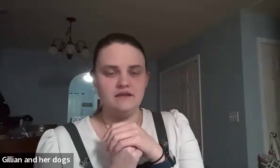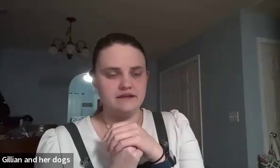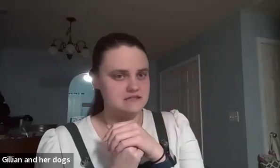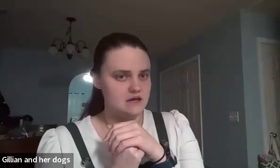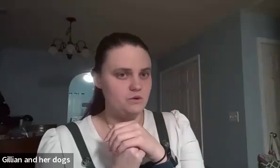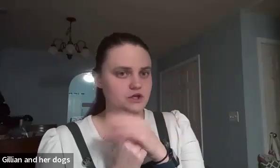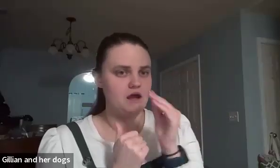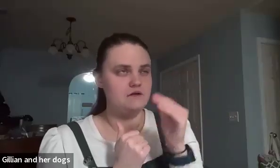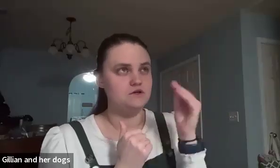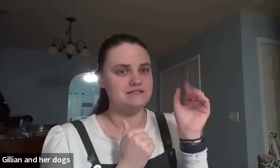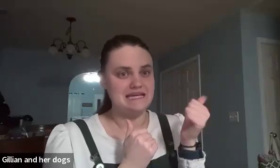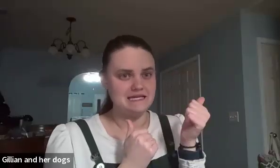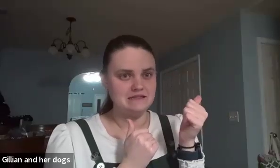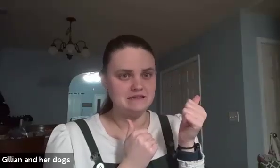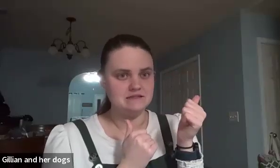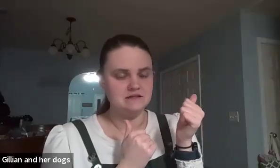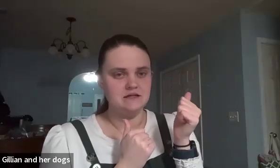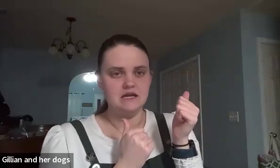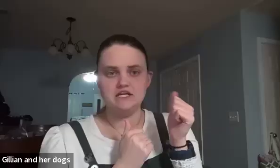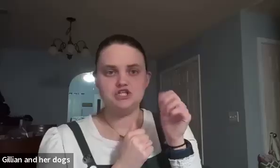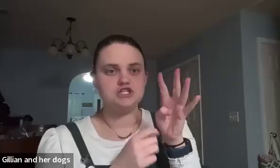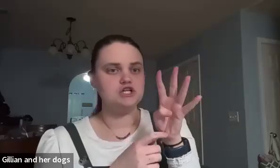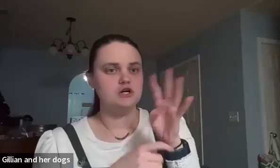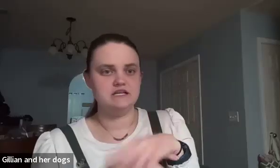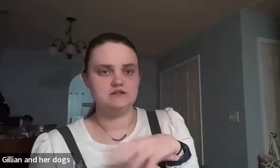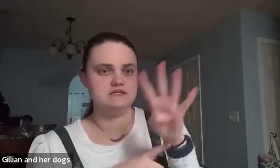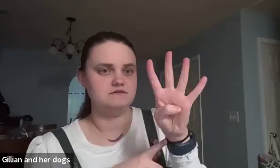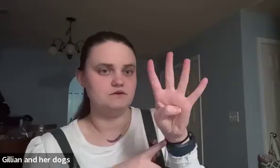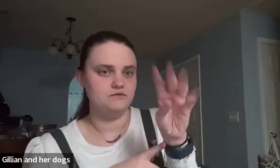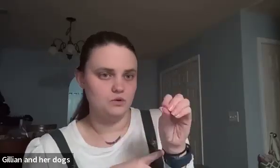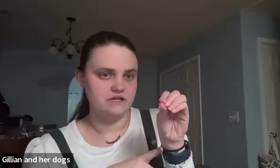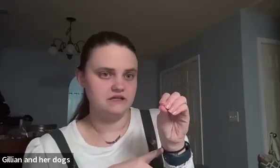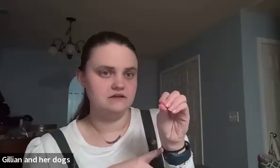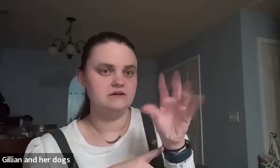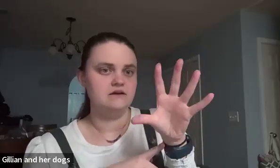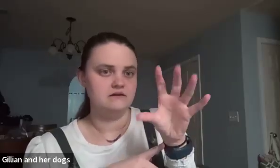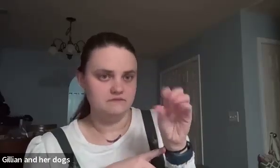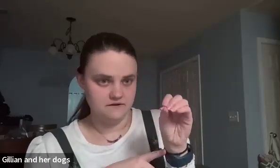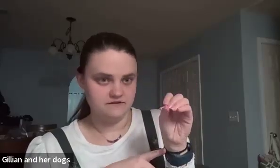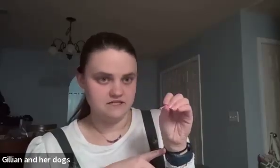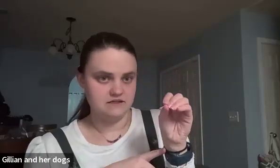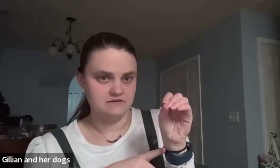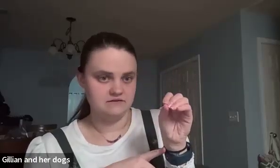And like I said, when you have your tens, it's just going to turn into itself. So 40, 50,